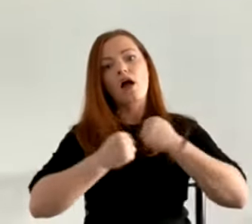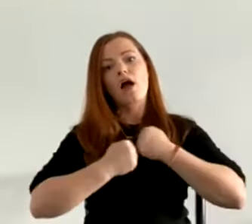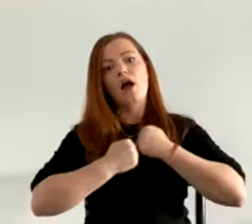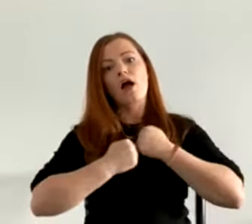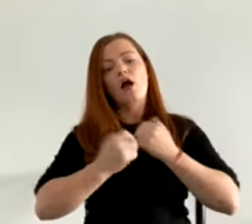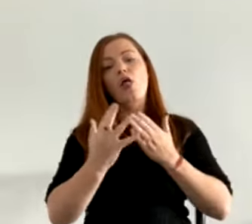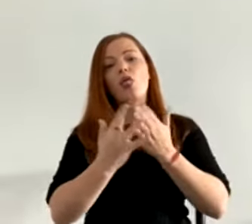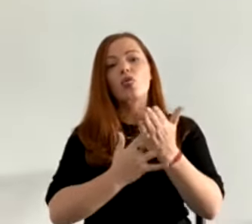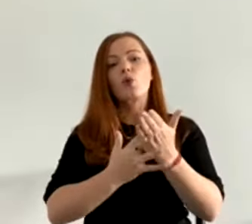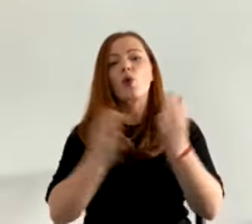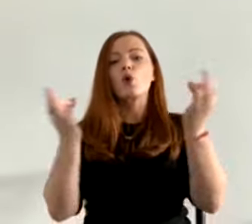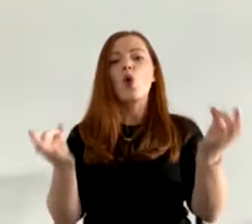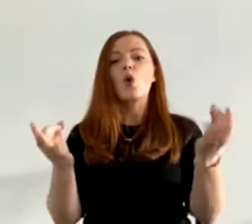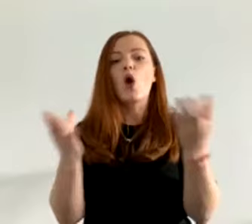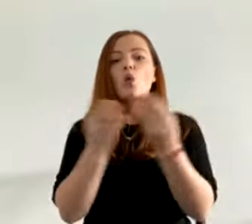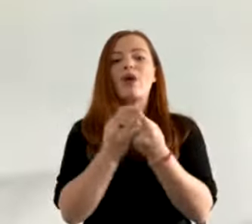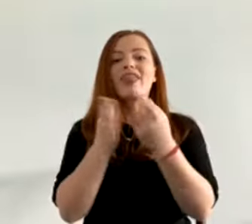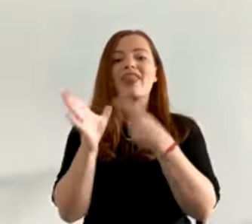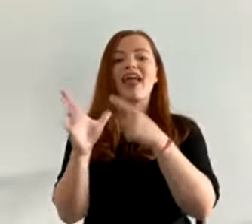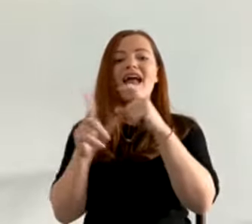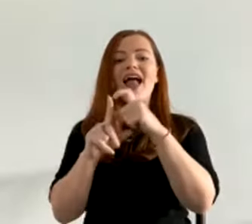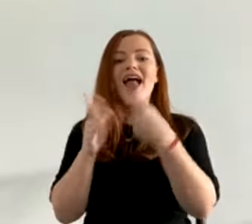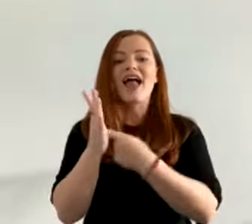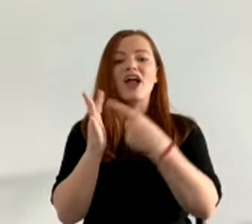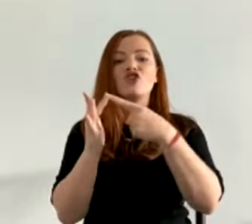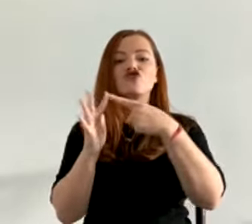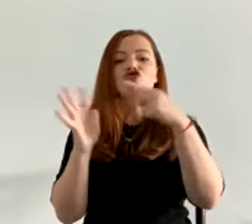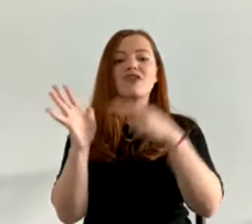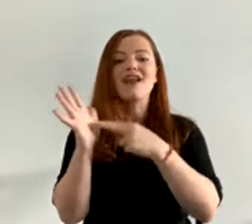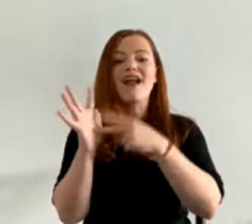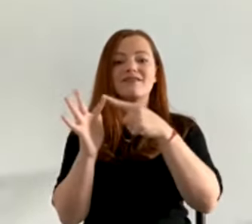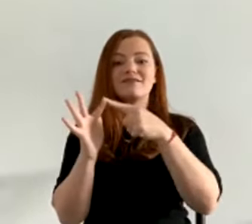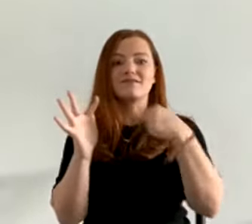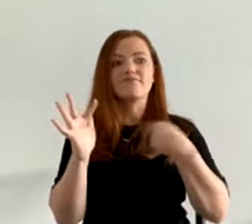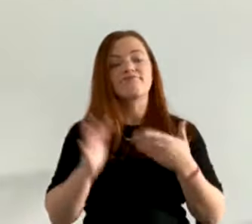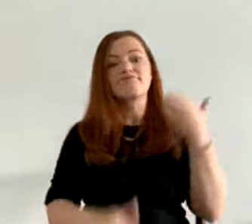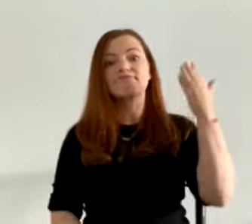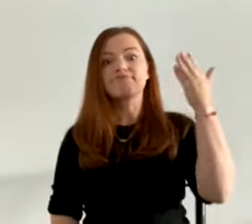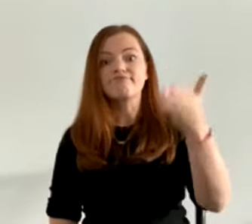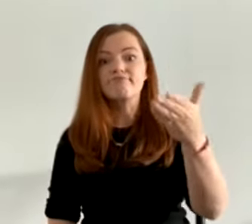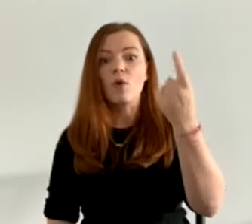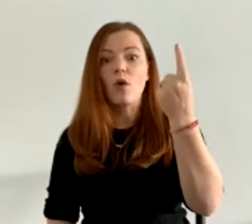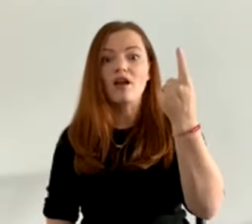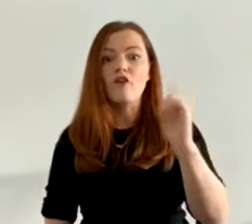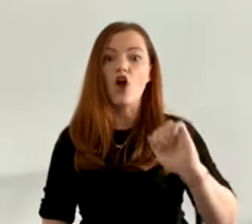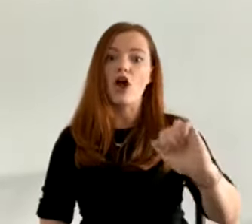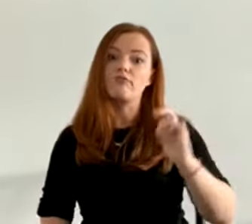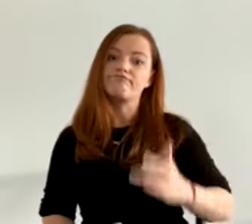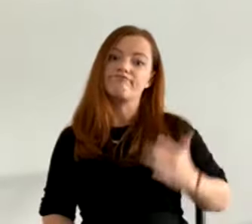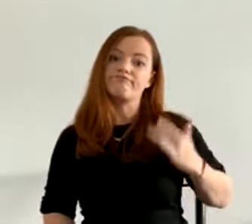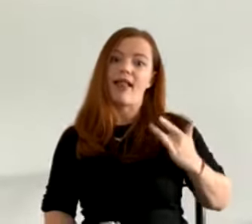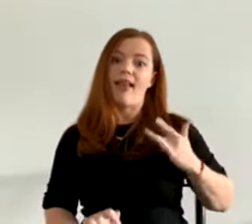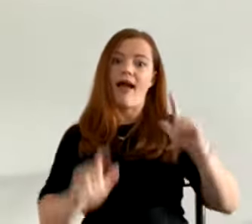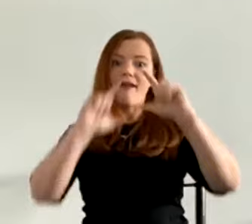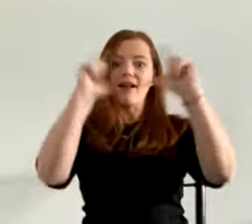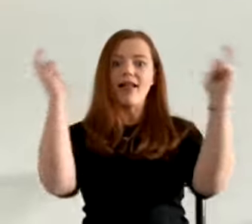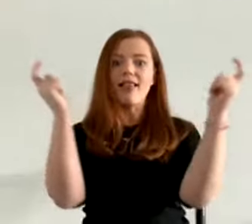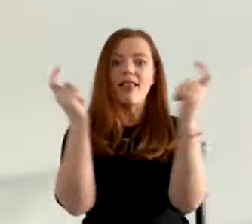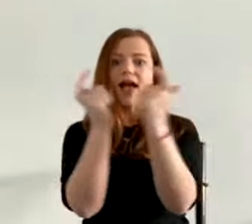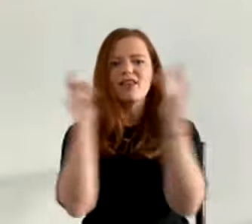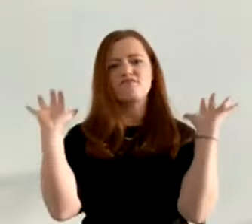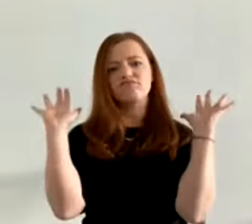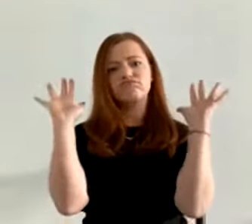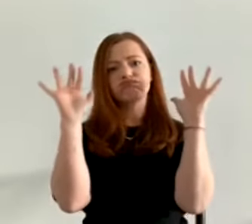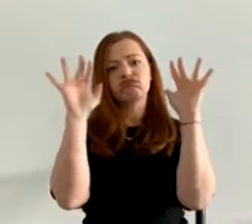Adrienne. And I went to one of her live classes in London and